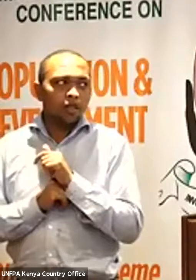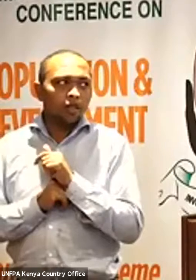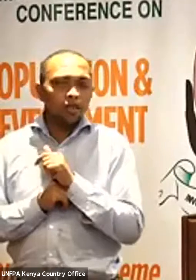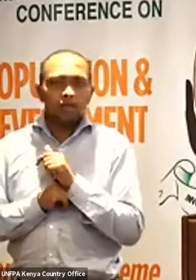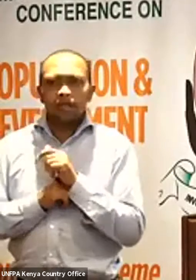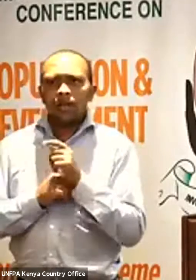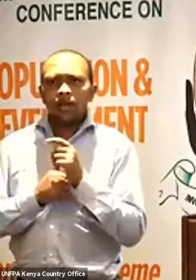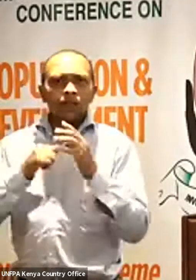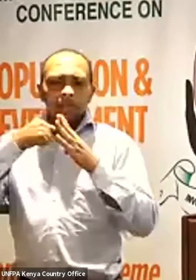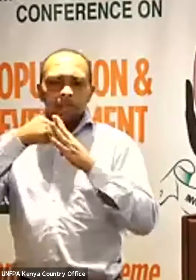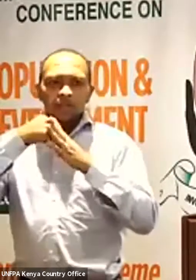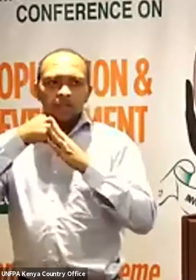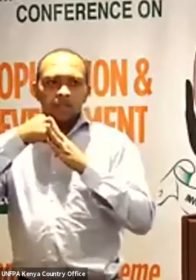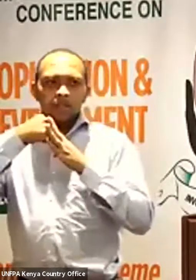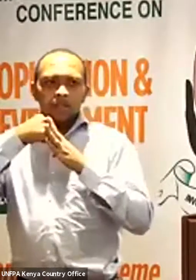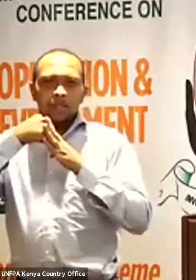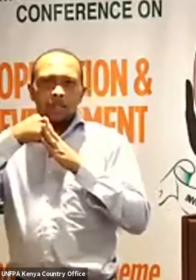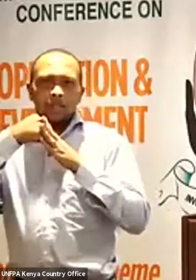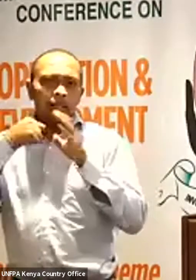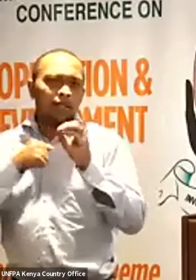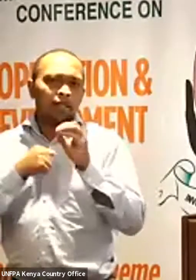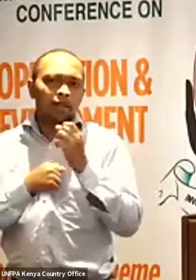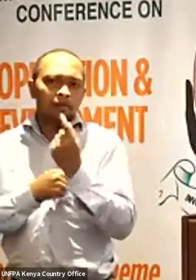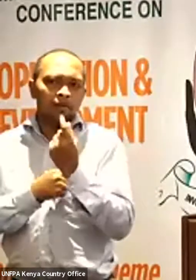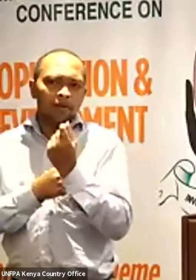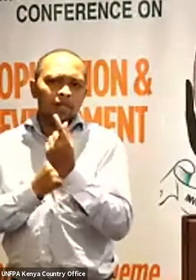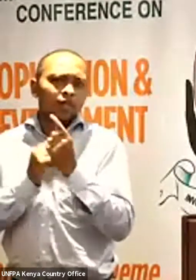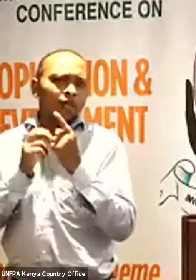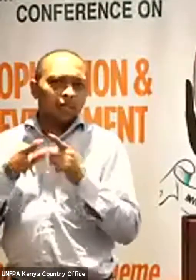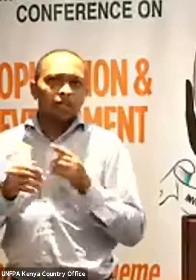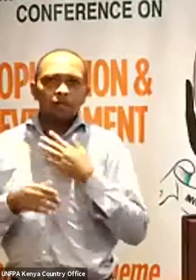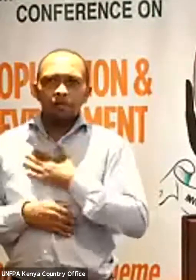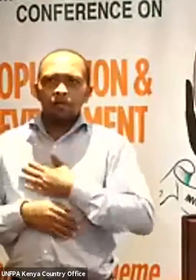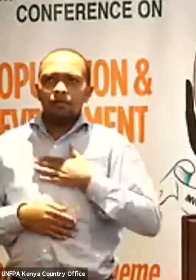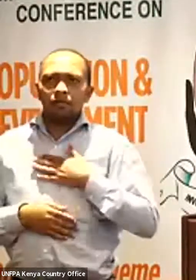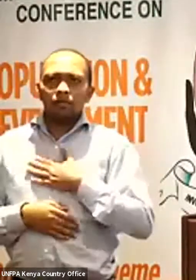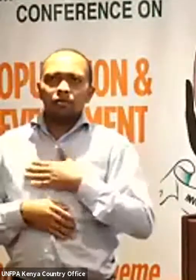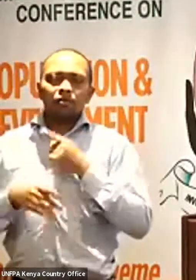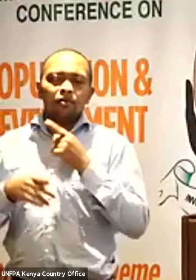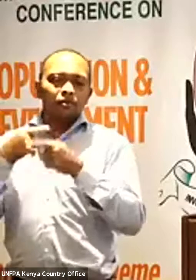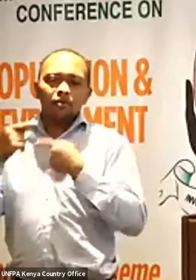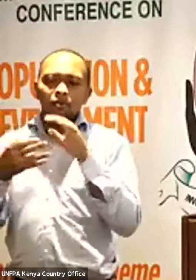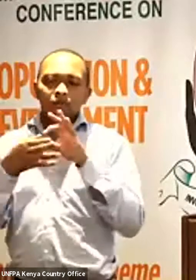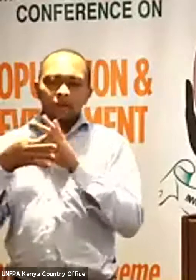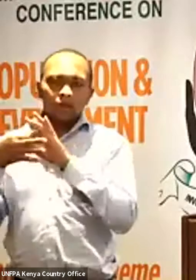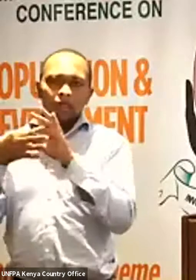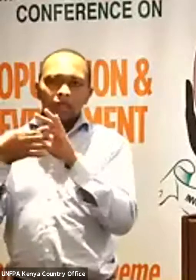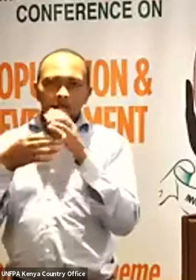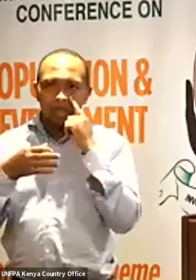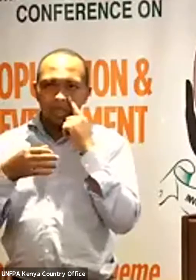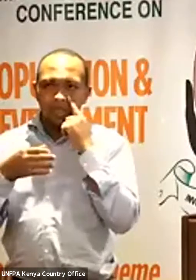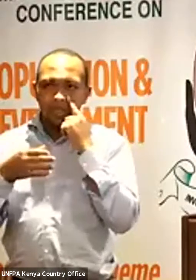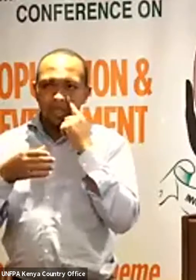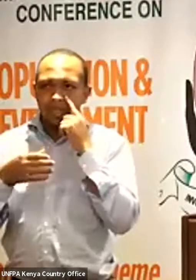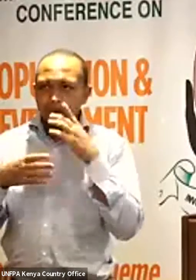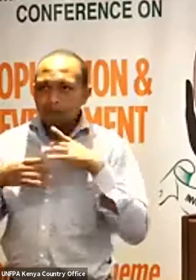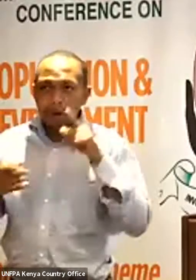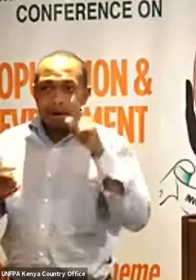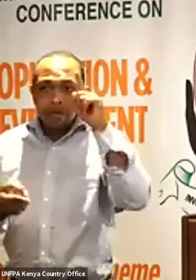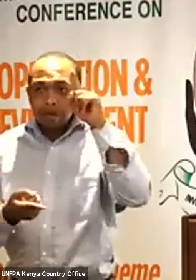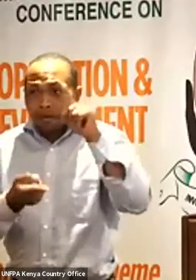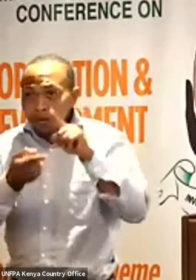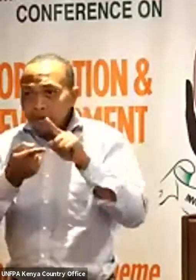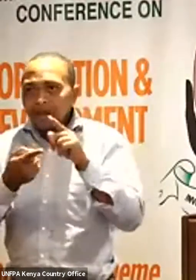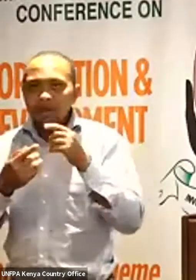minutes. Yeah, we've started. Yeah, we have started. So continue joining, please. We want to see the numbers we have here reducing so that they're going to the thematic